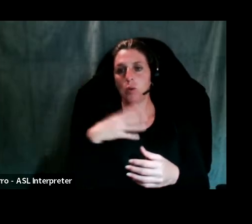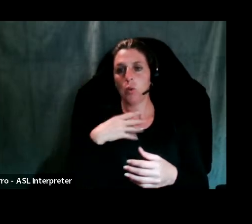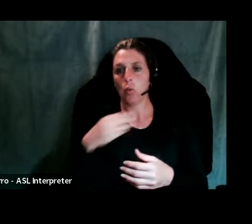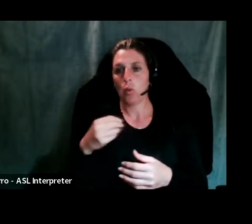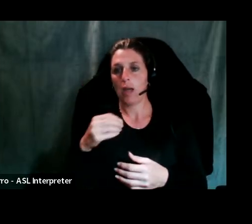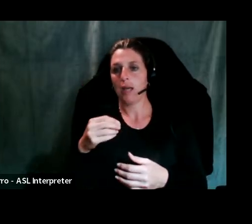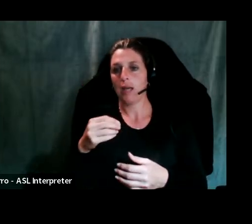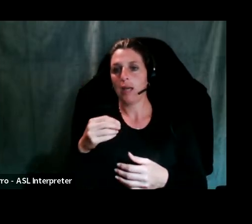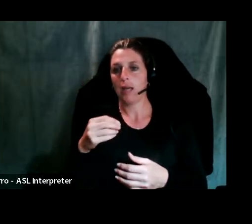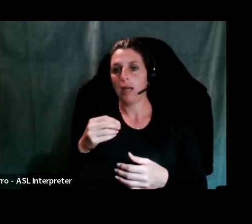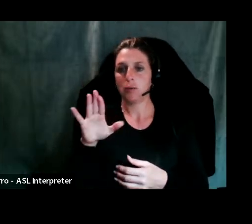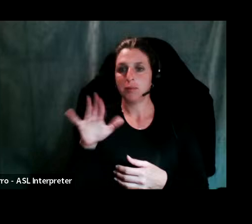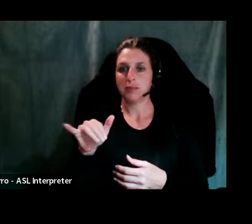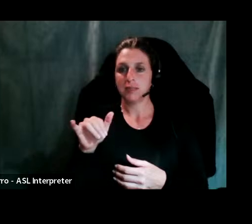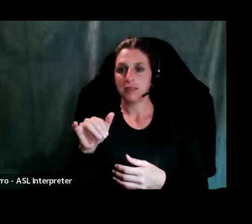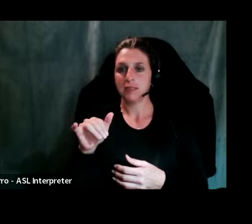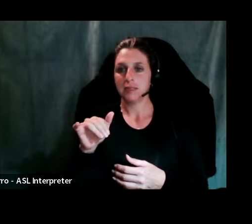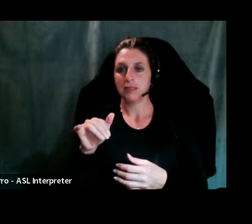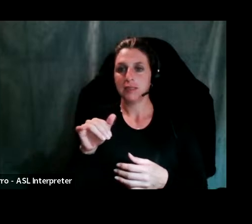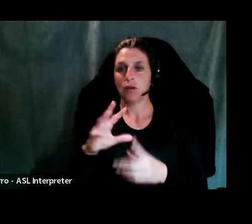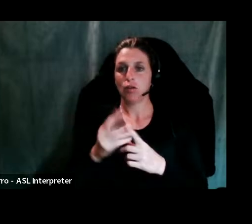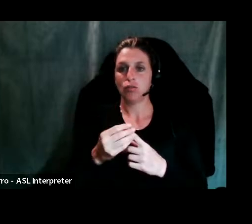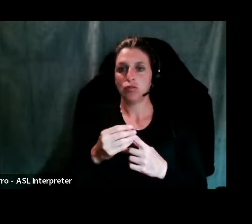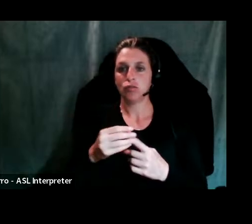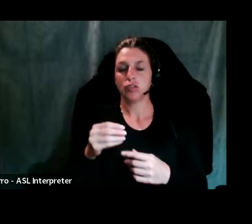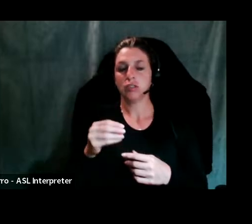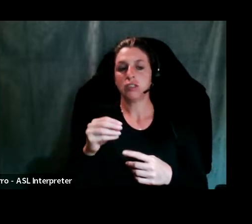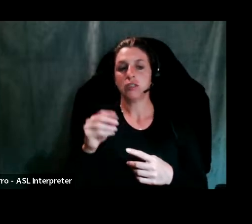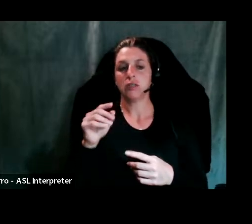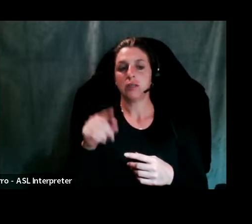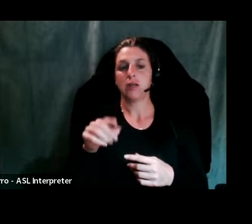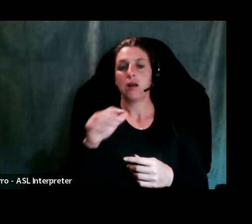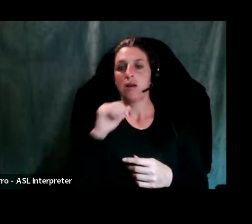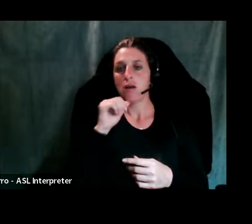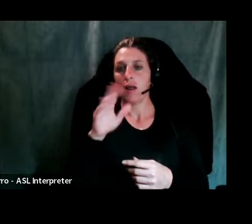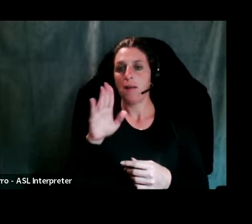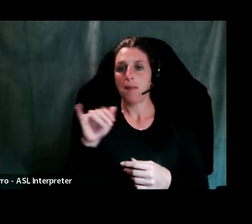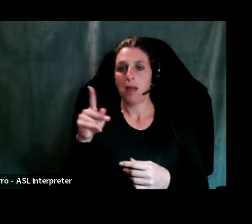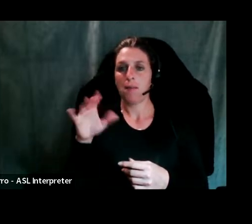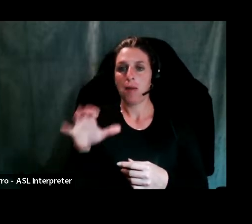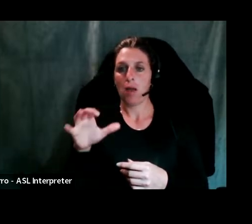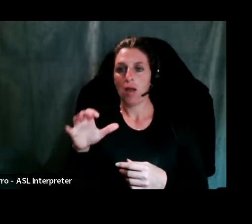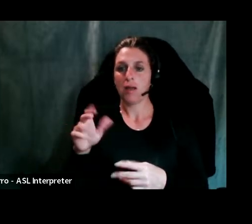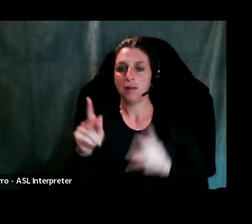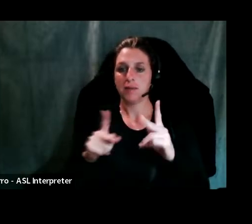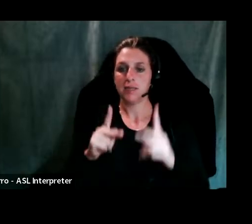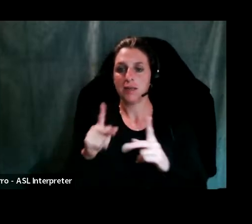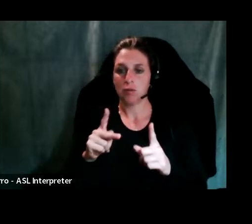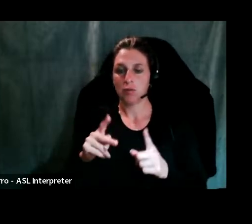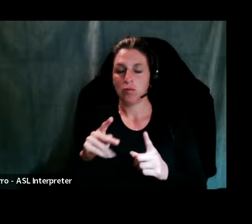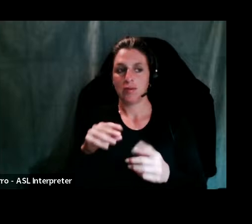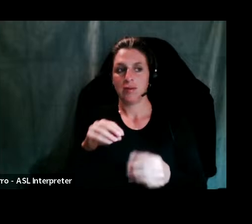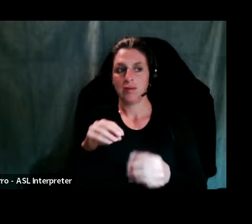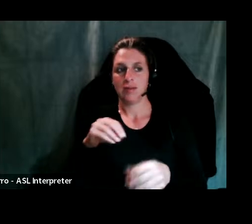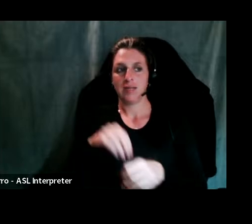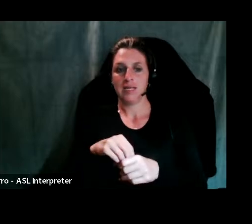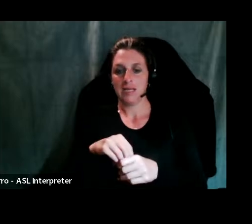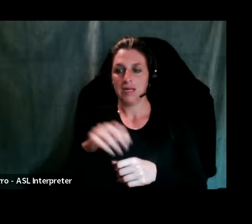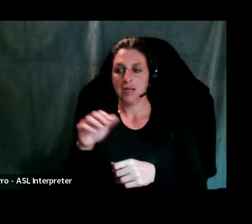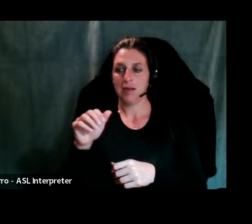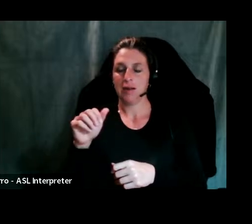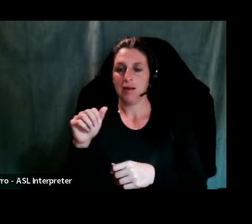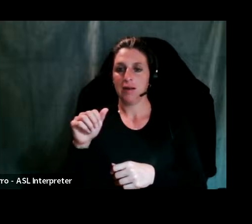is a microaggression on non-BIPOC people, but in the paradigm of anti-racism, there's no such thing